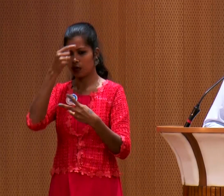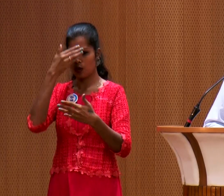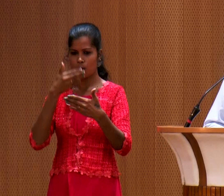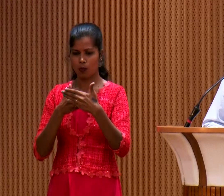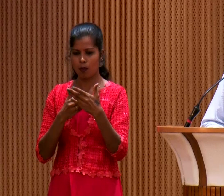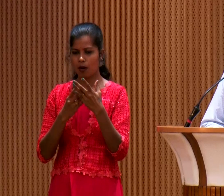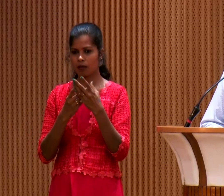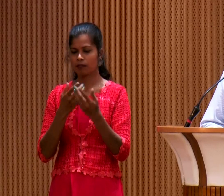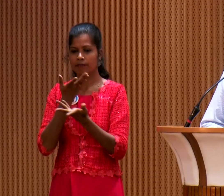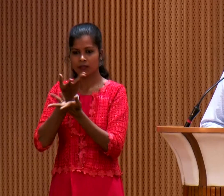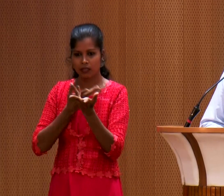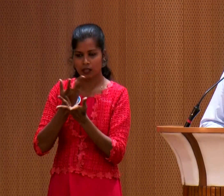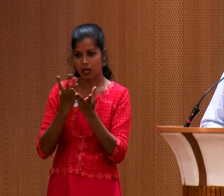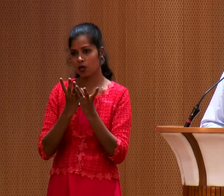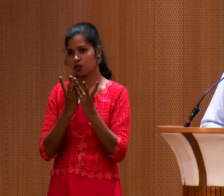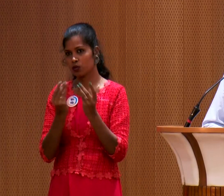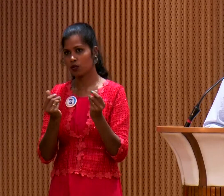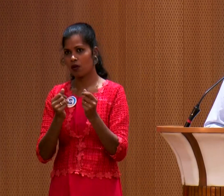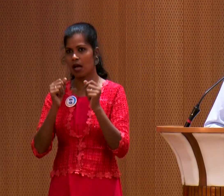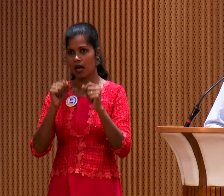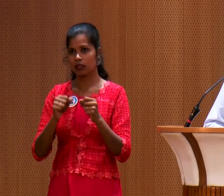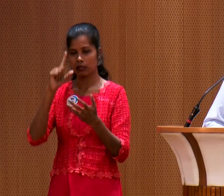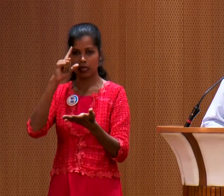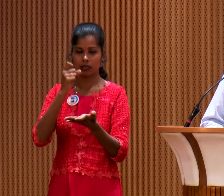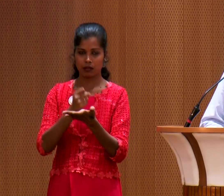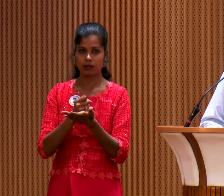and some of them may need some hard decisions.